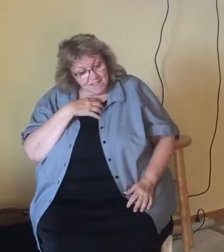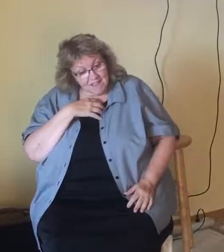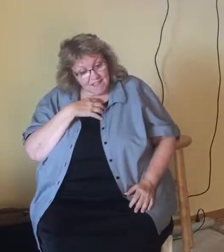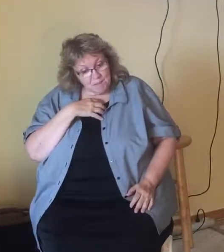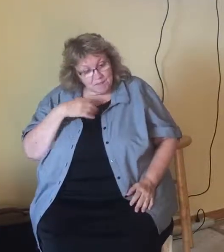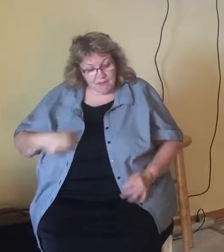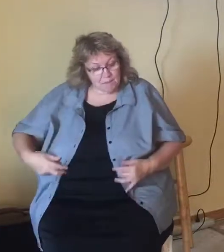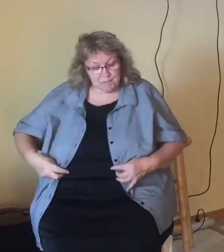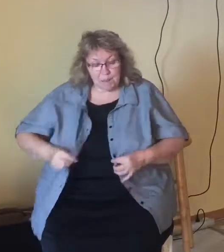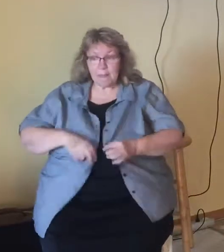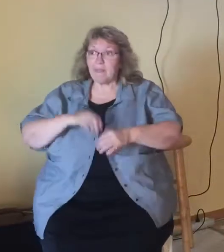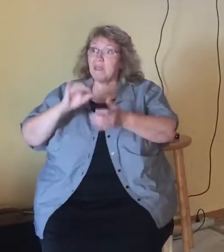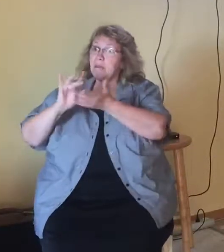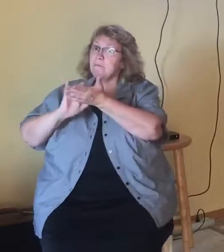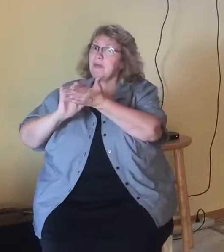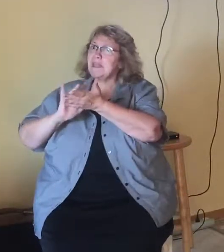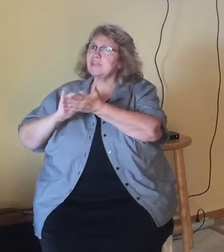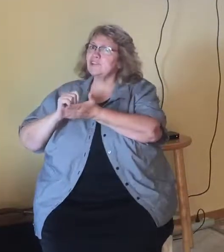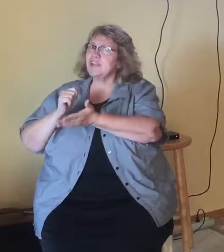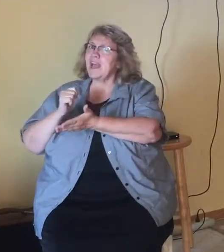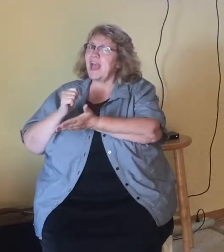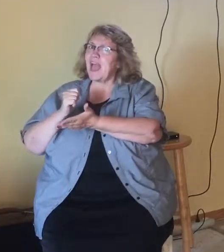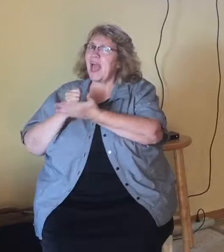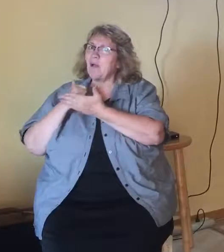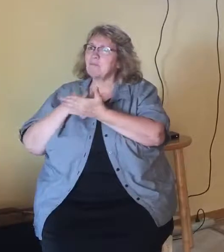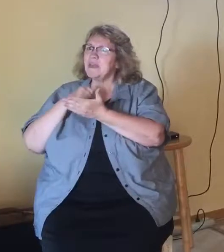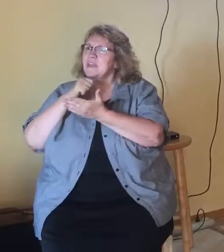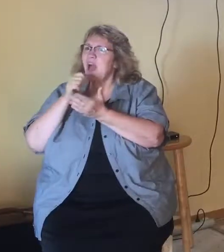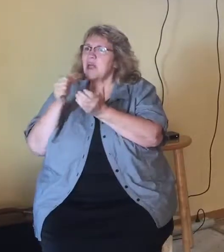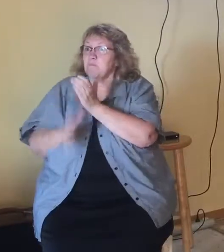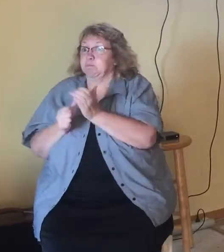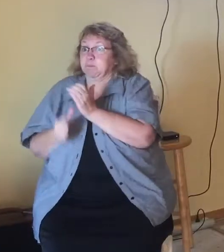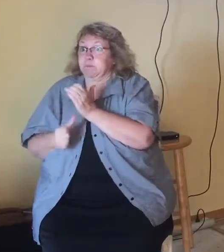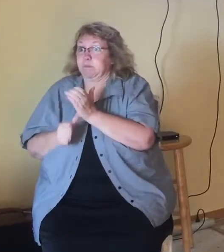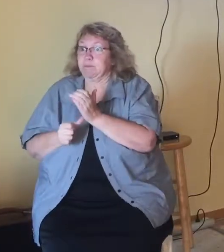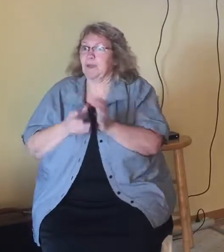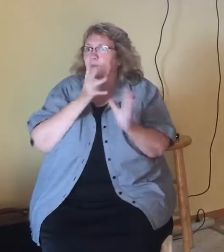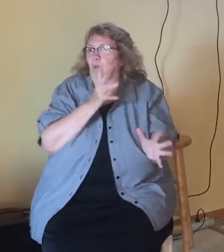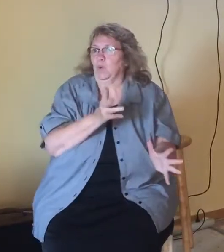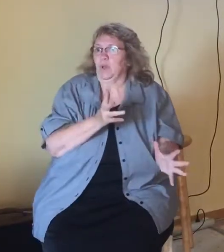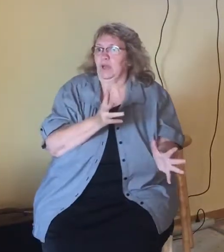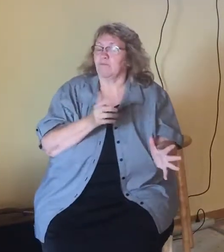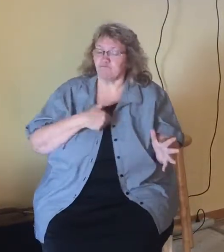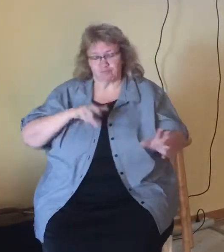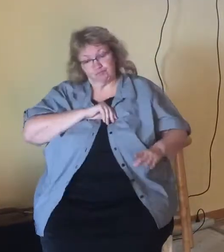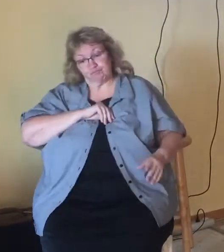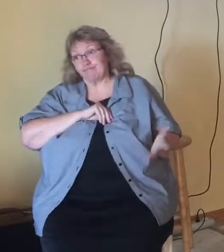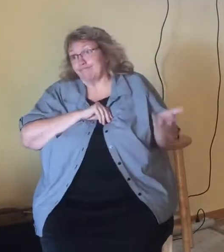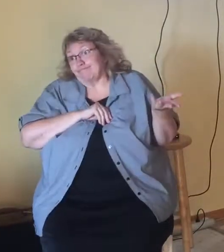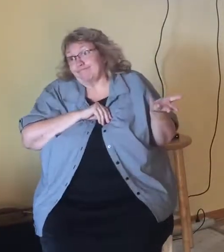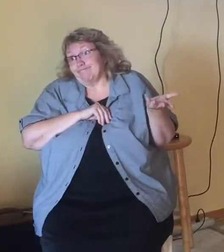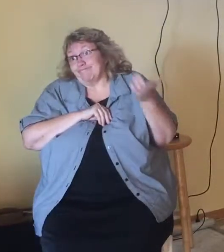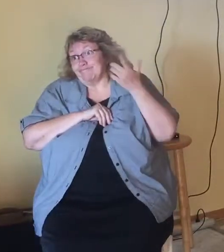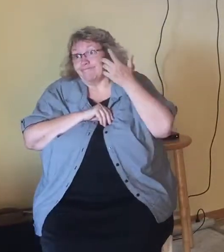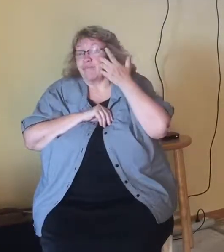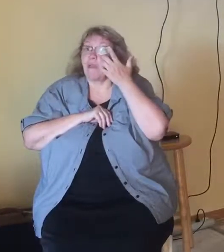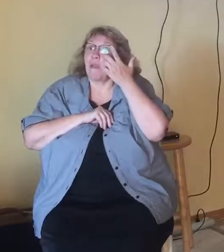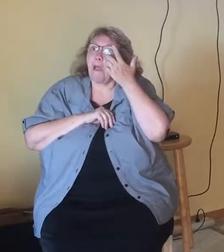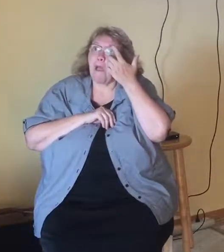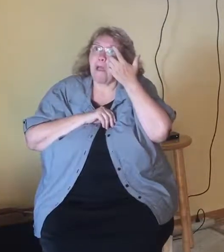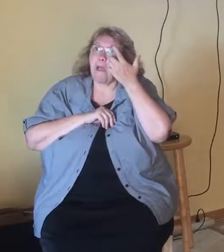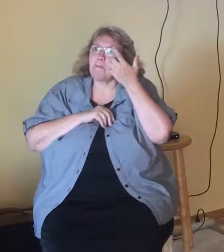But the medication was helping me not poop like crazy and puke like crazy, so I was good with it. But